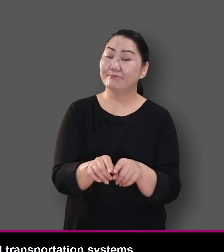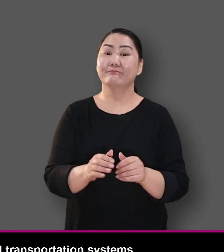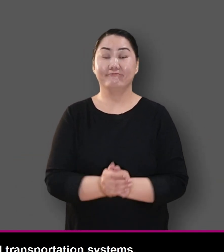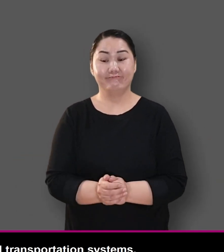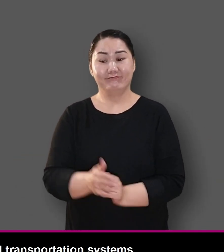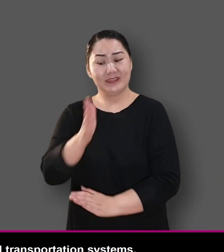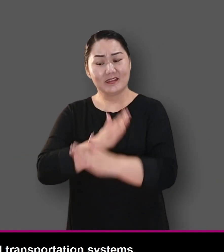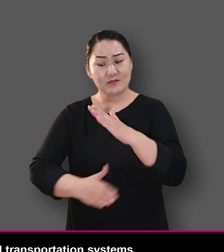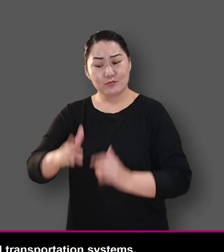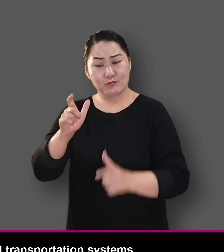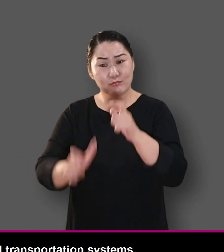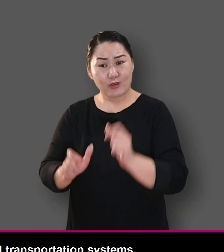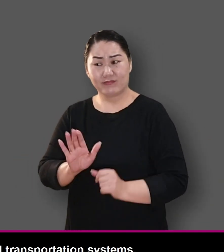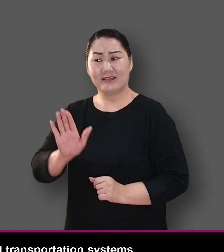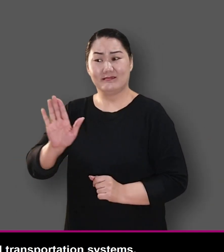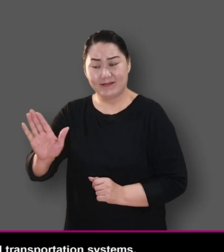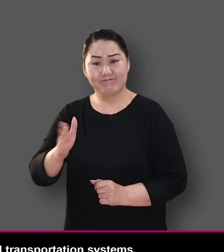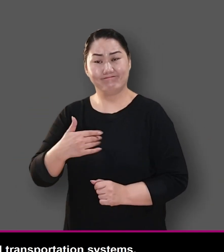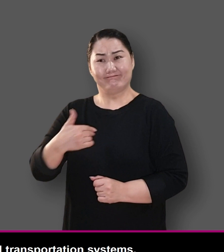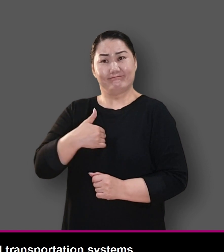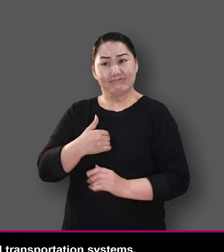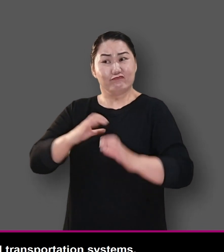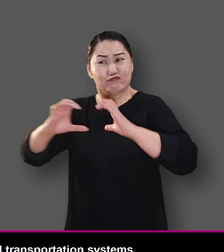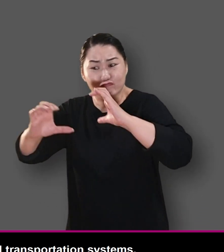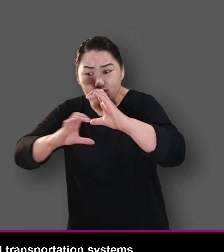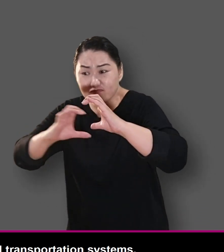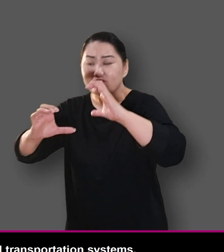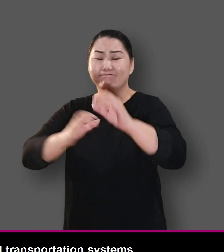communication, and transportation systems.